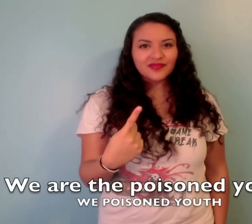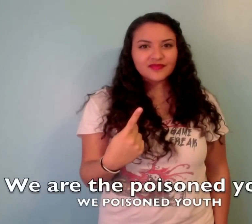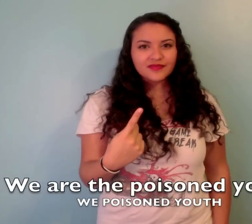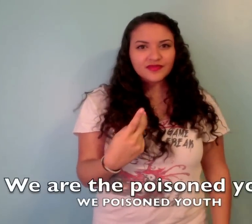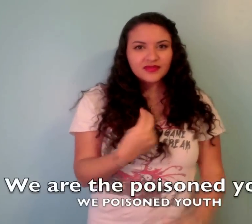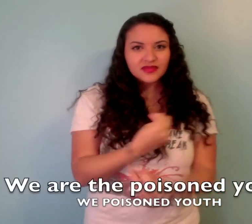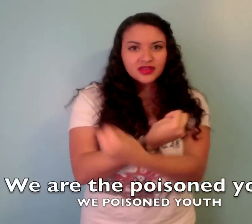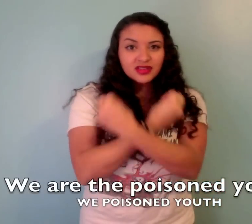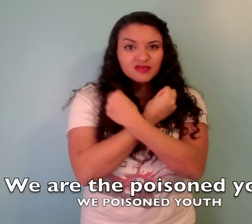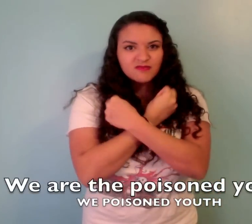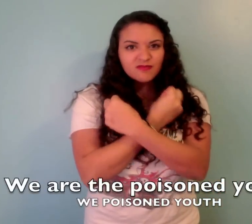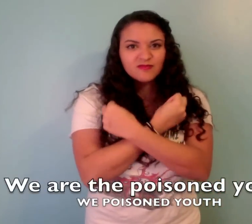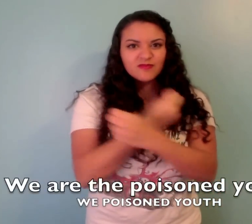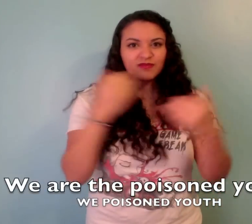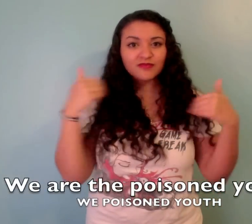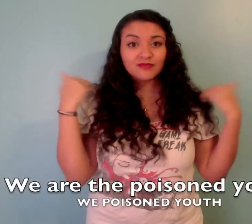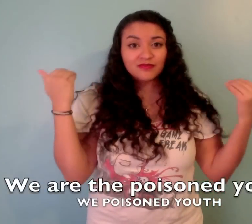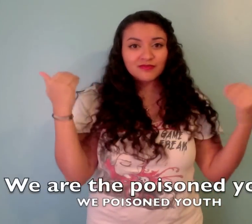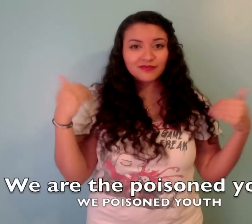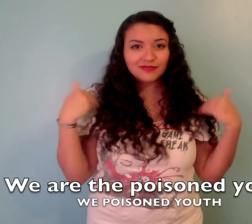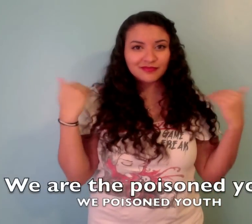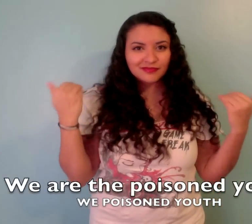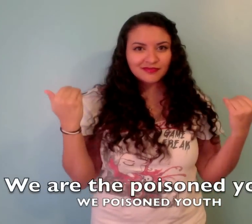the poison, you